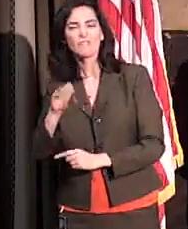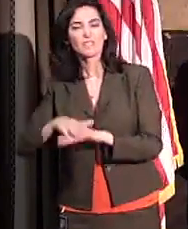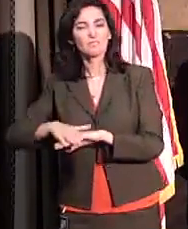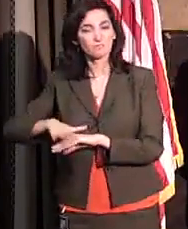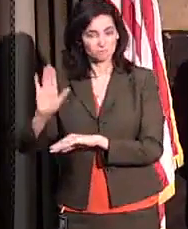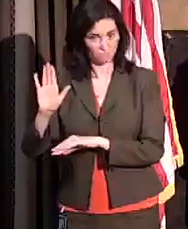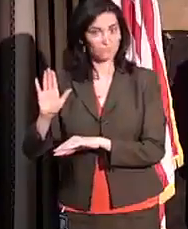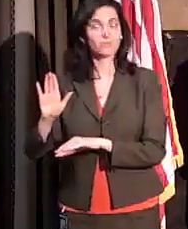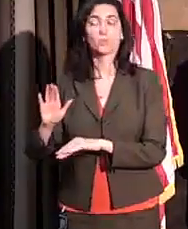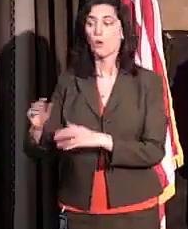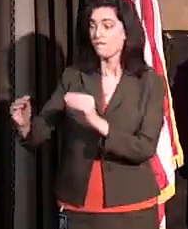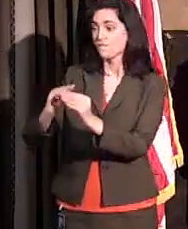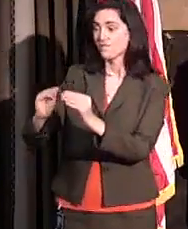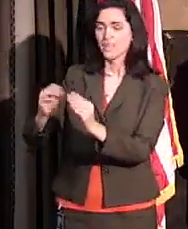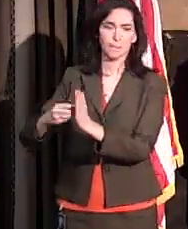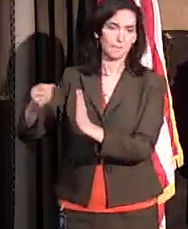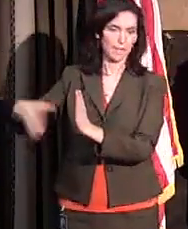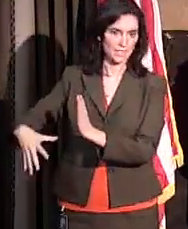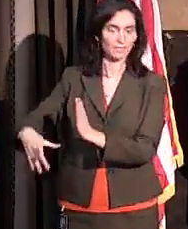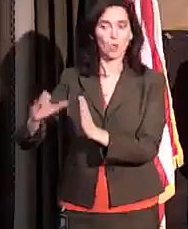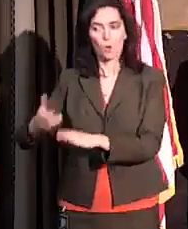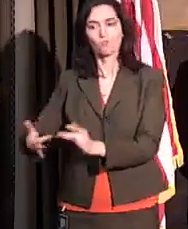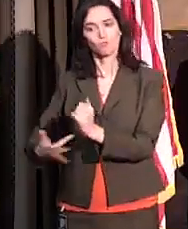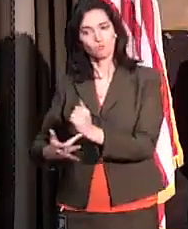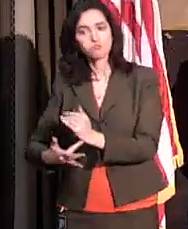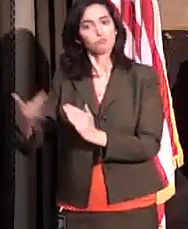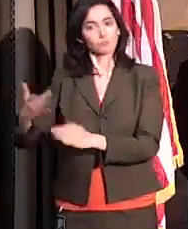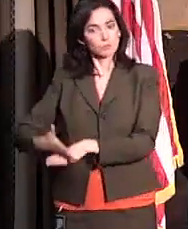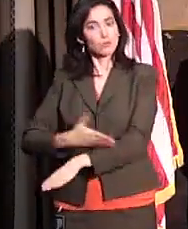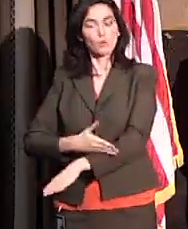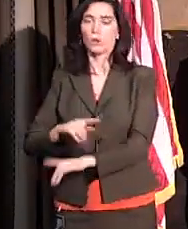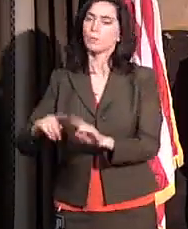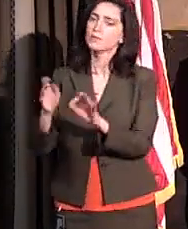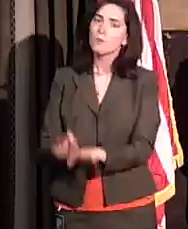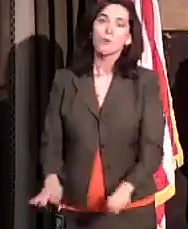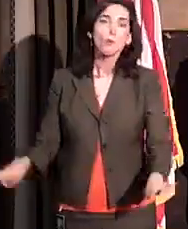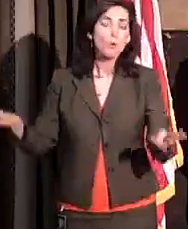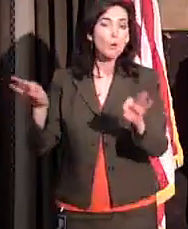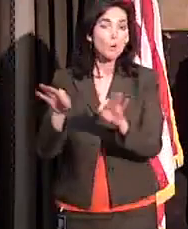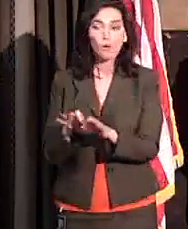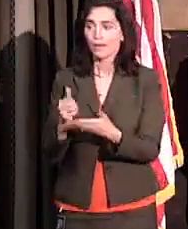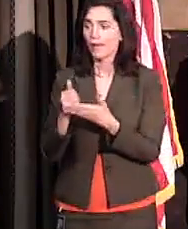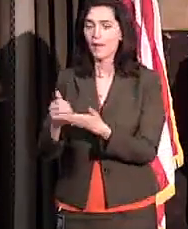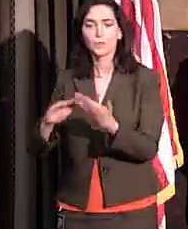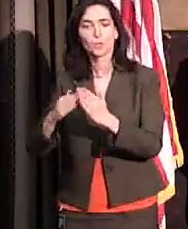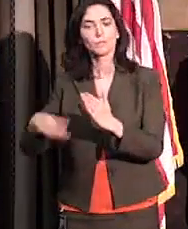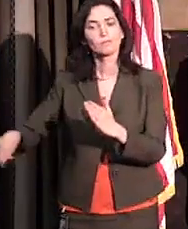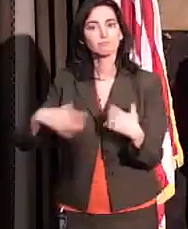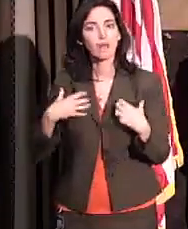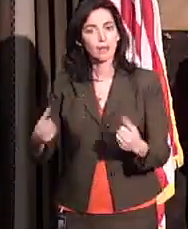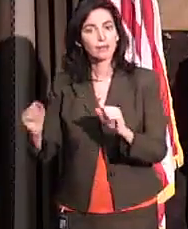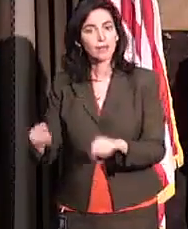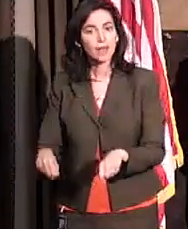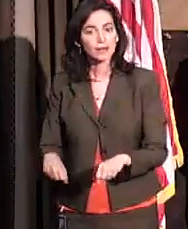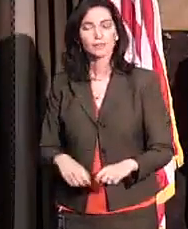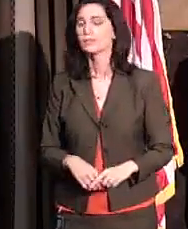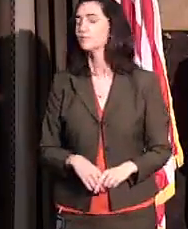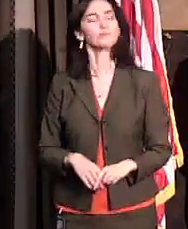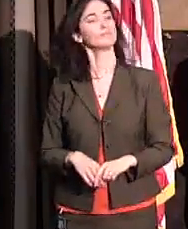They are expensive to repair and modernize, but they are absolutely essential to a healthy community. Out